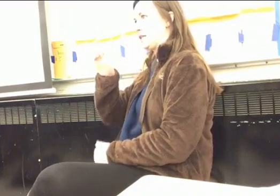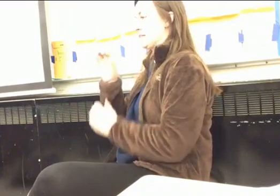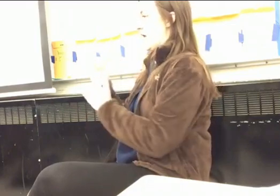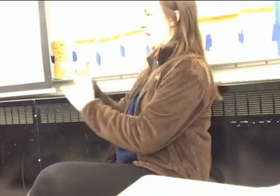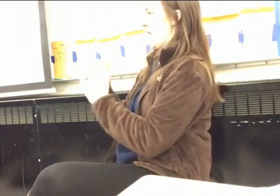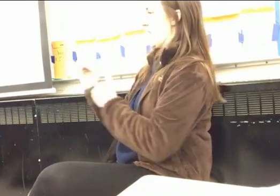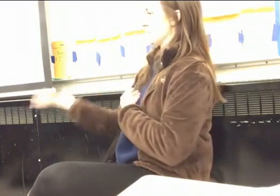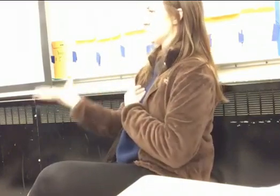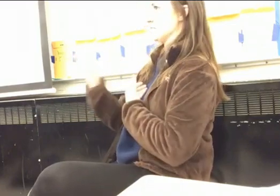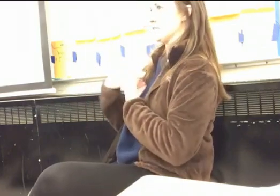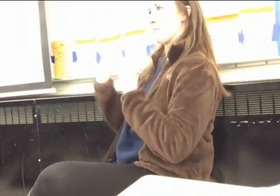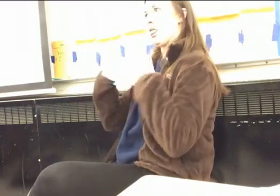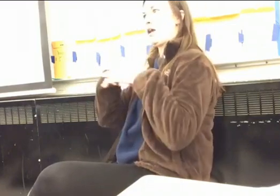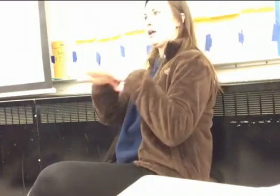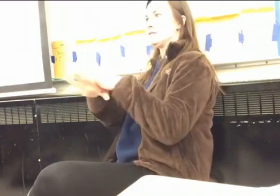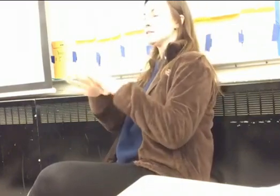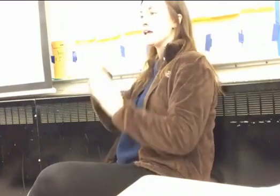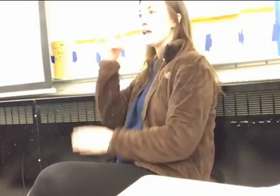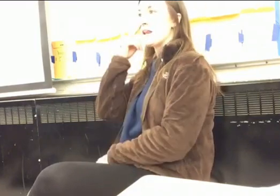Native